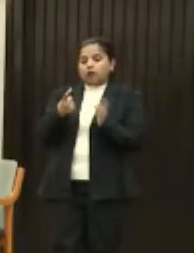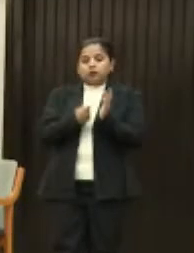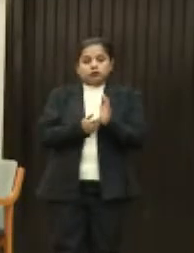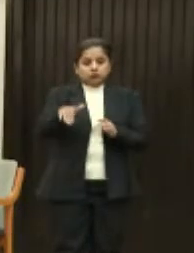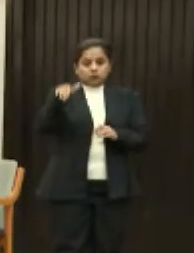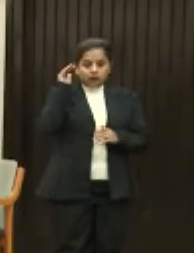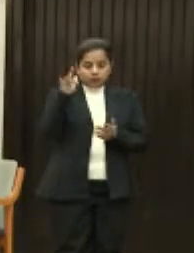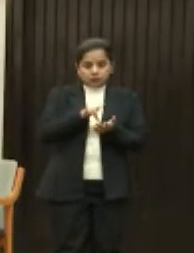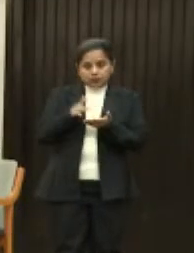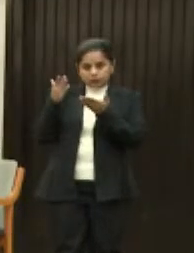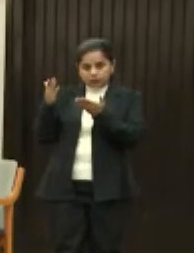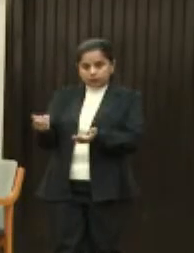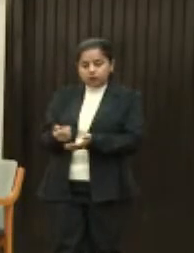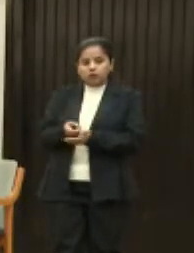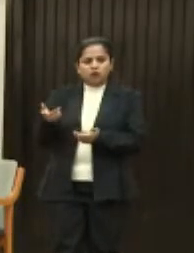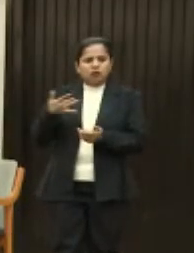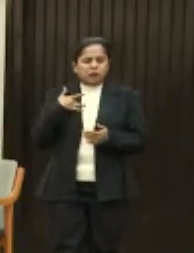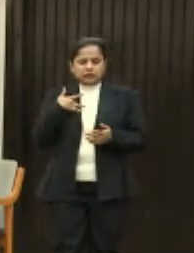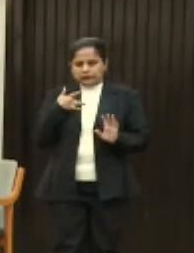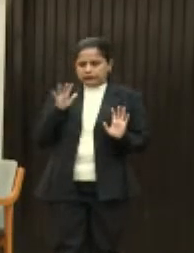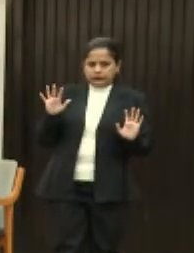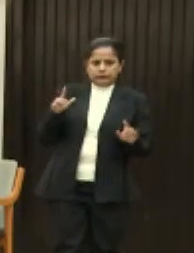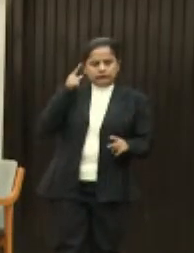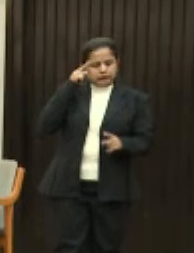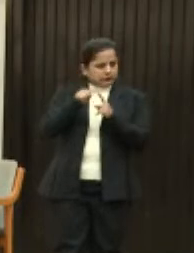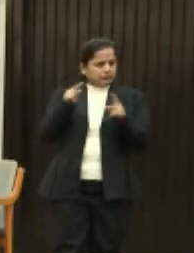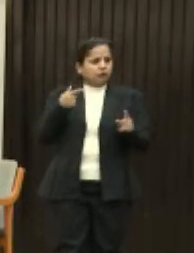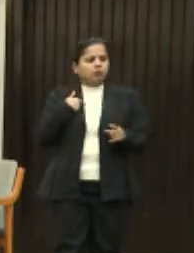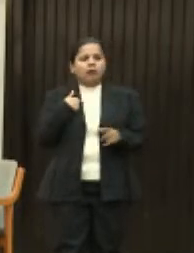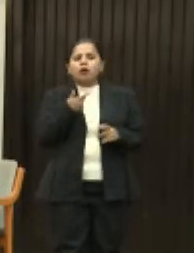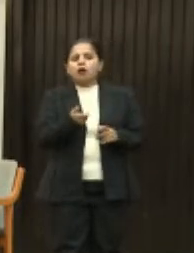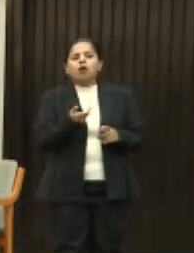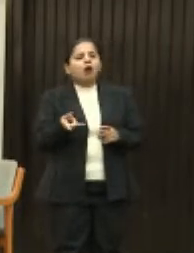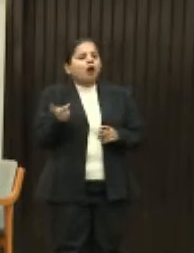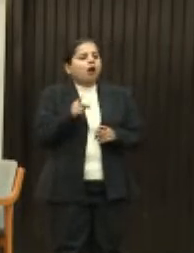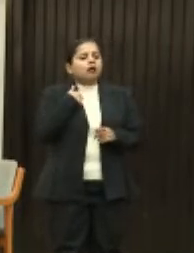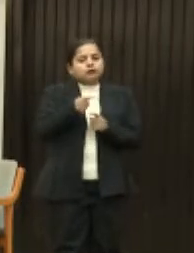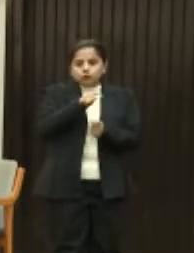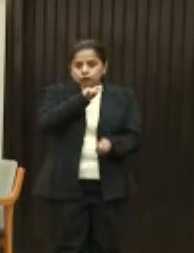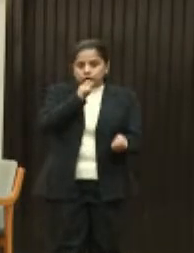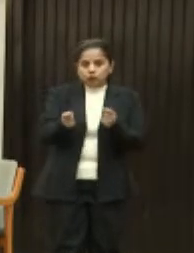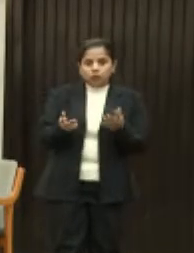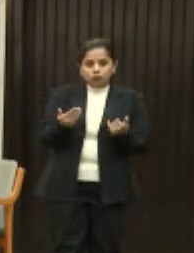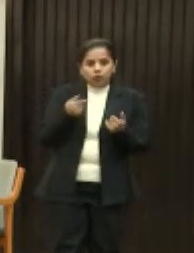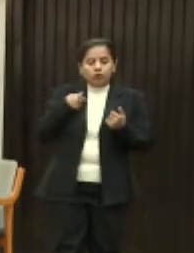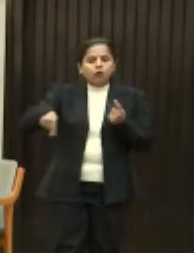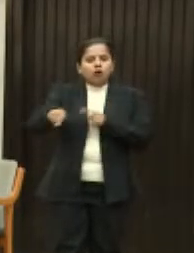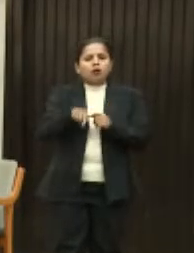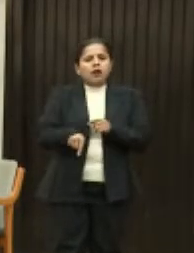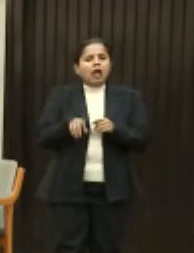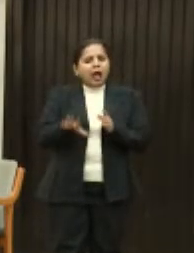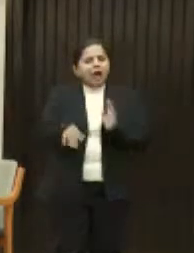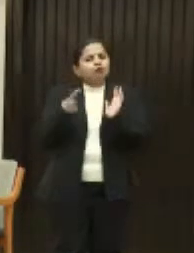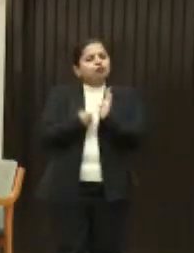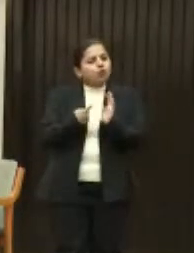Rajasthan, because of resistance, we could not repeal something called the Boating Regulation